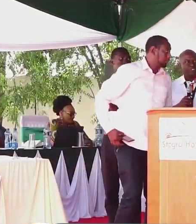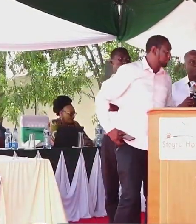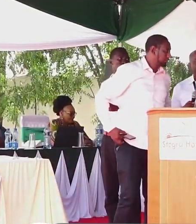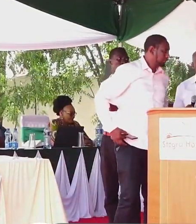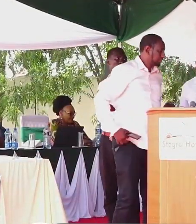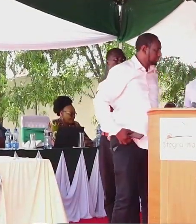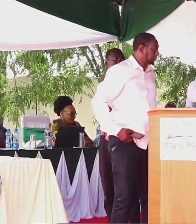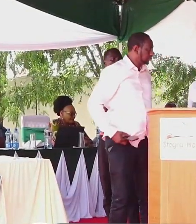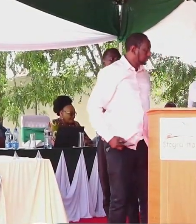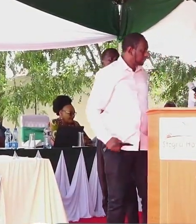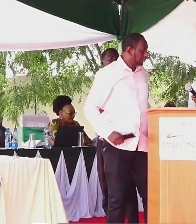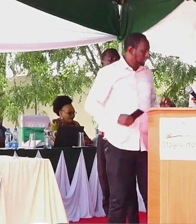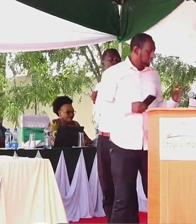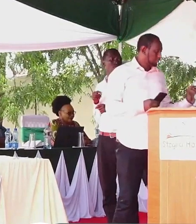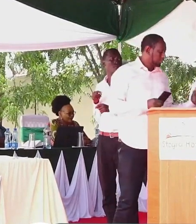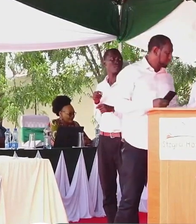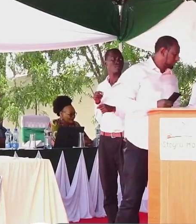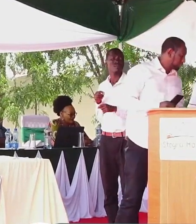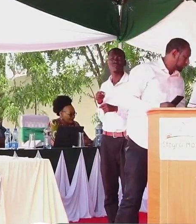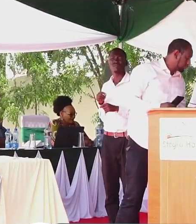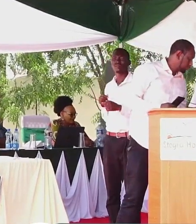Put it on, please.